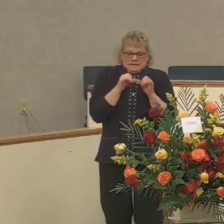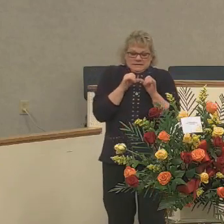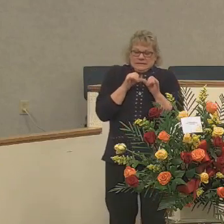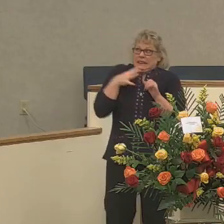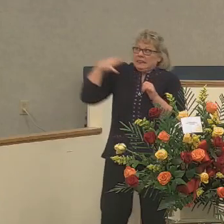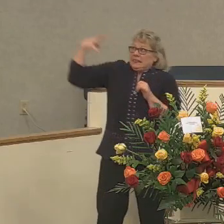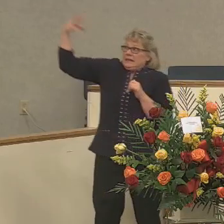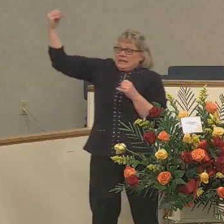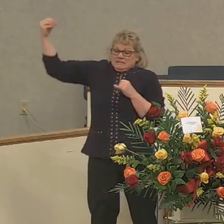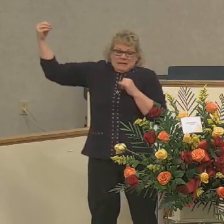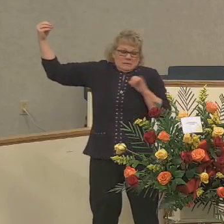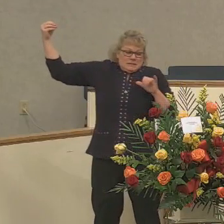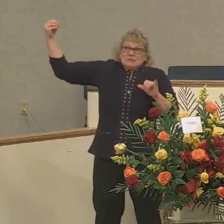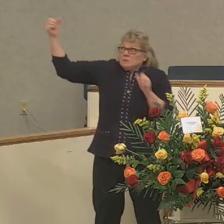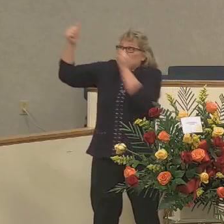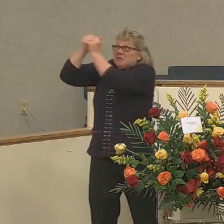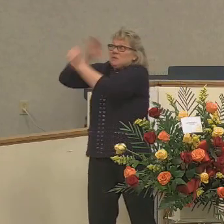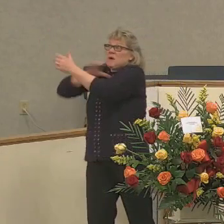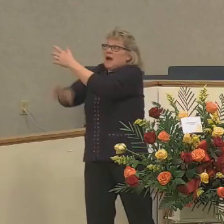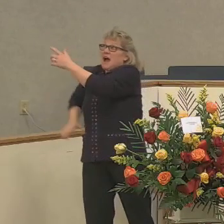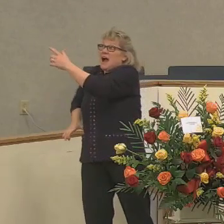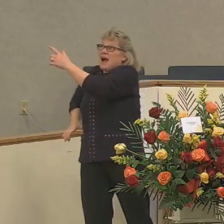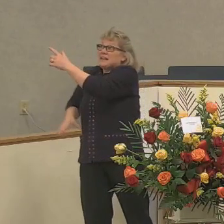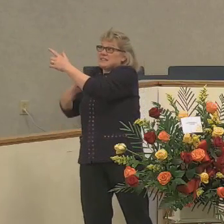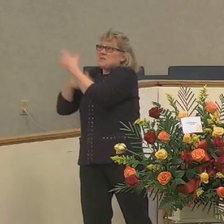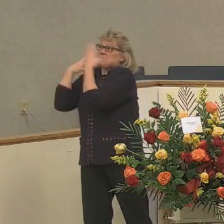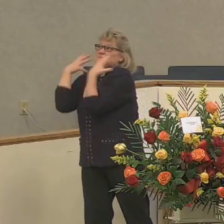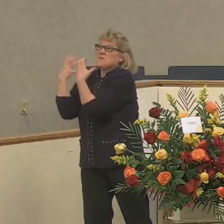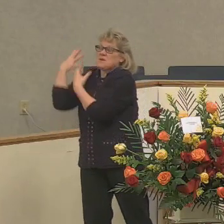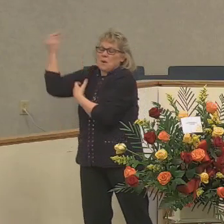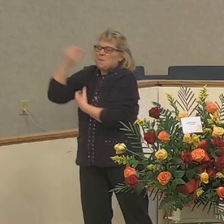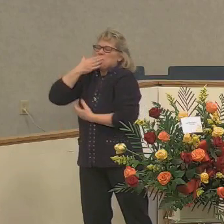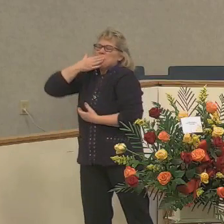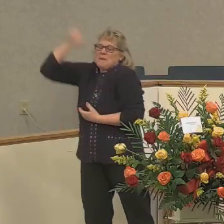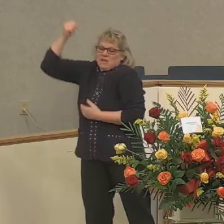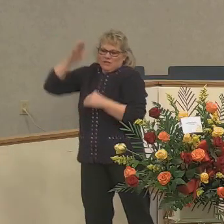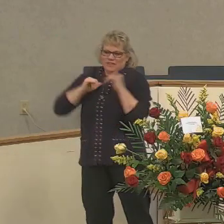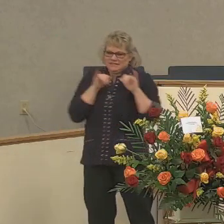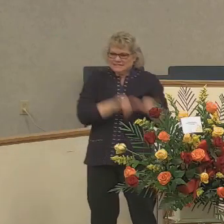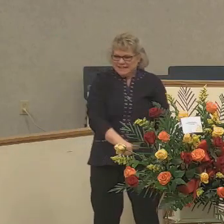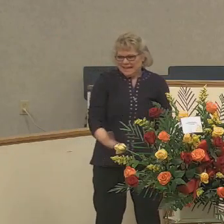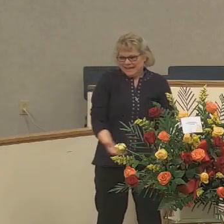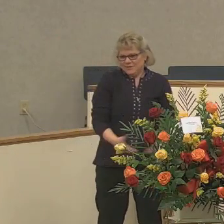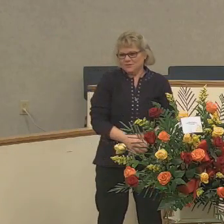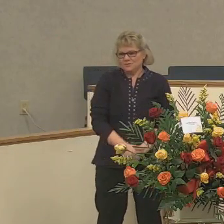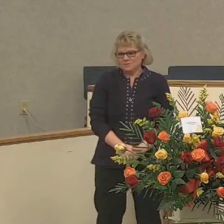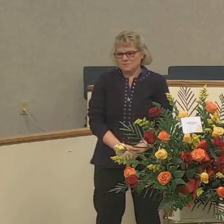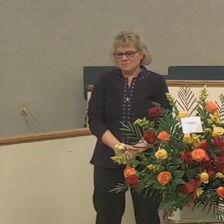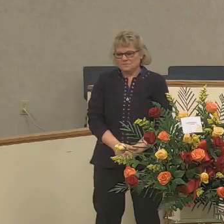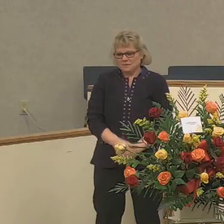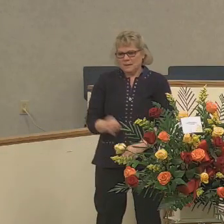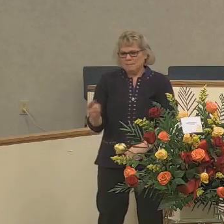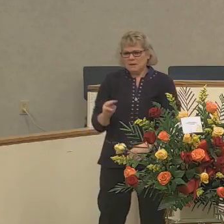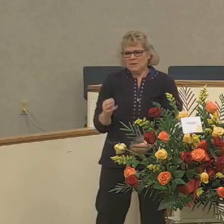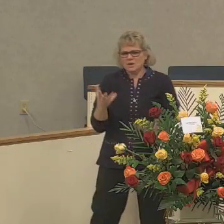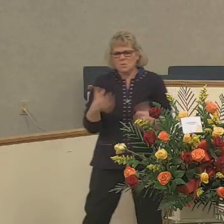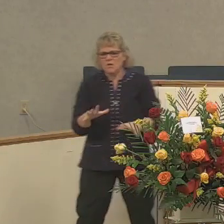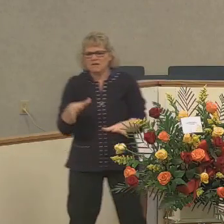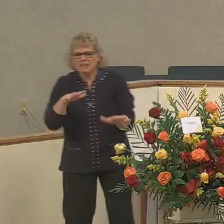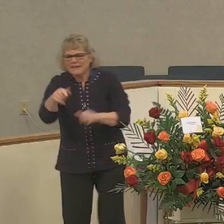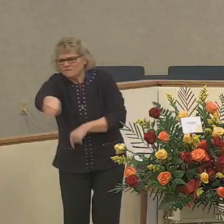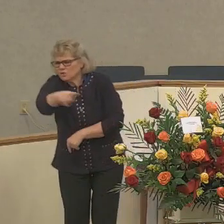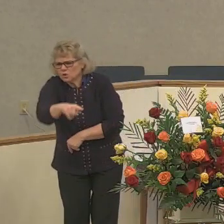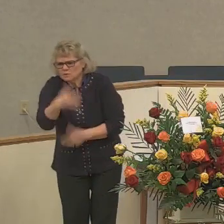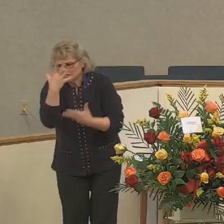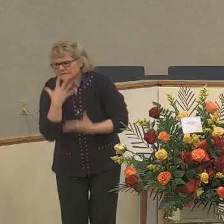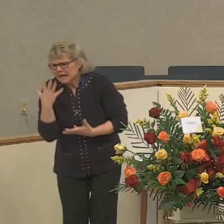depart and to be with Christ, which is far better." I think Marion struggled with that. He didn't want to go for your all's sake.